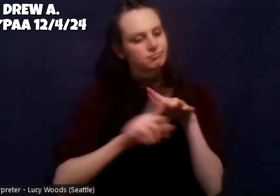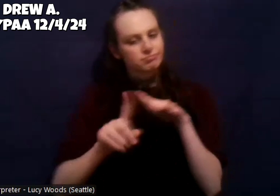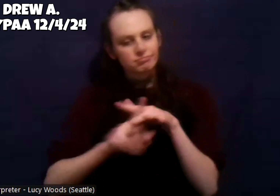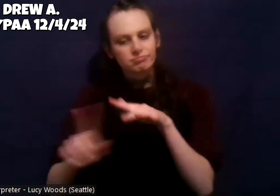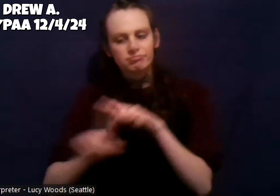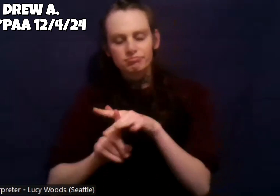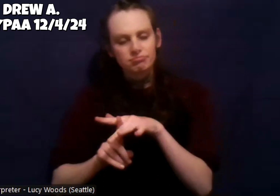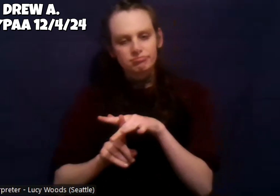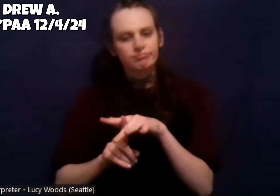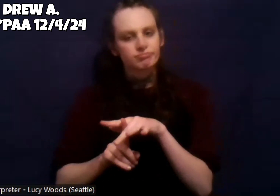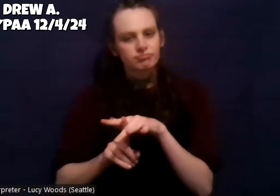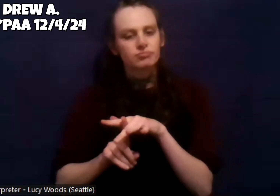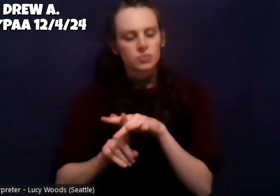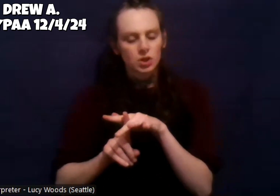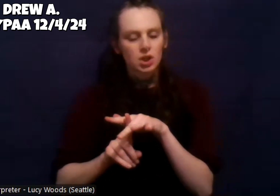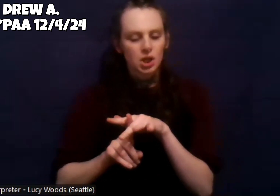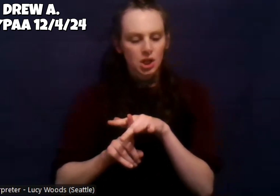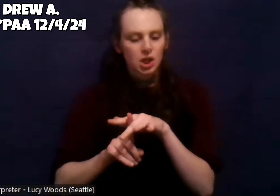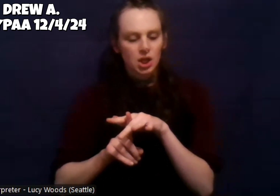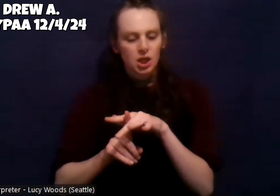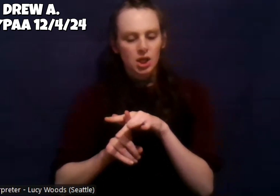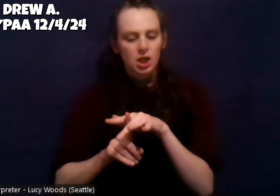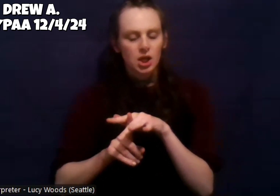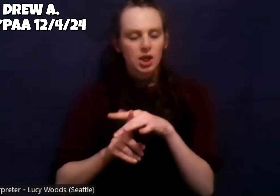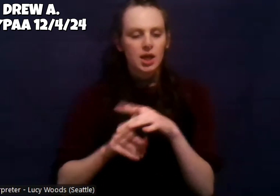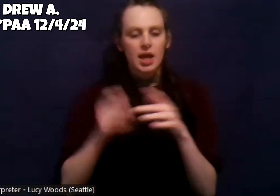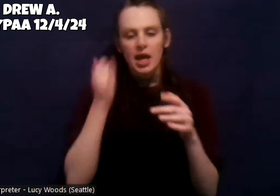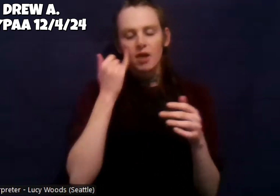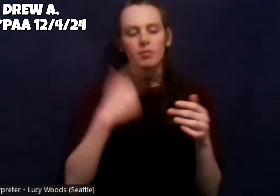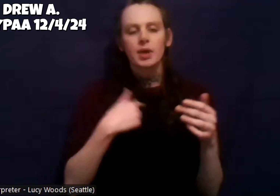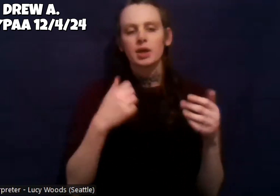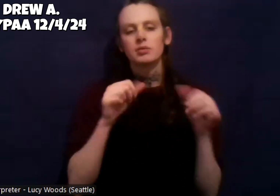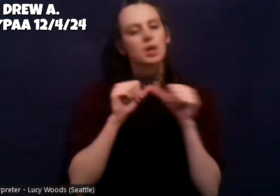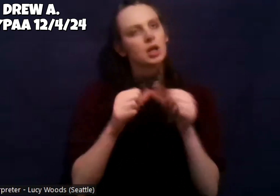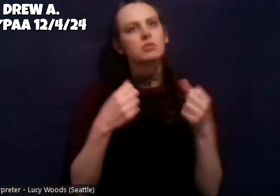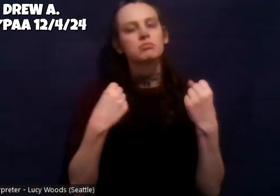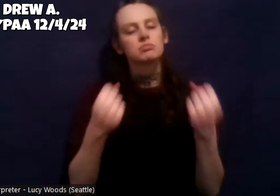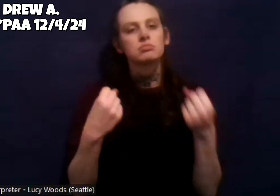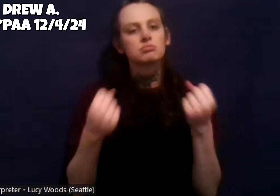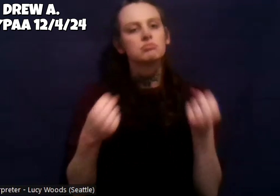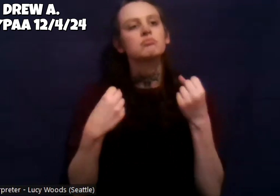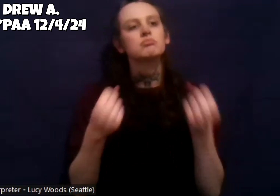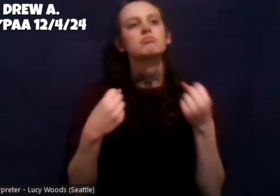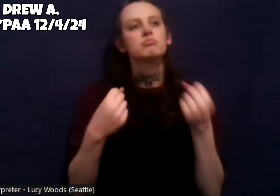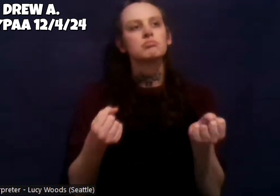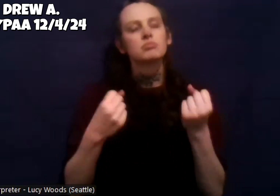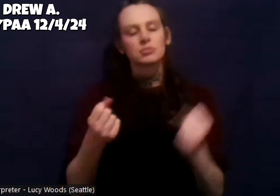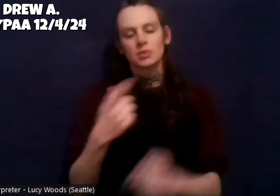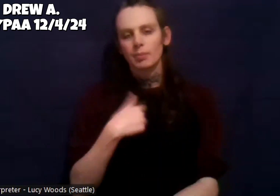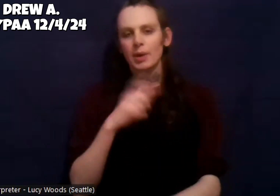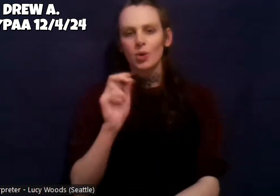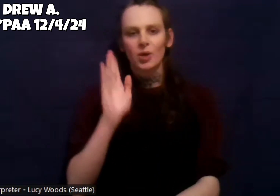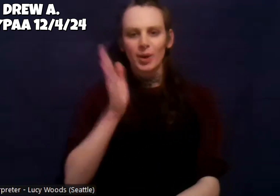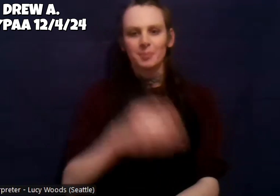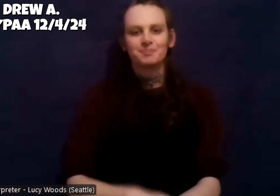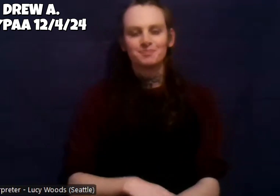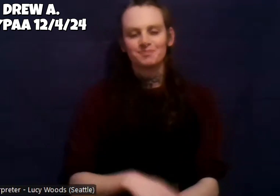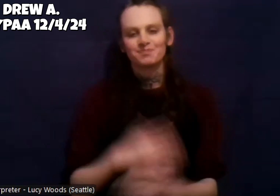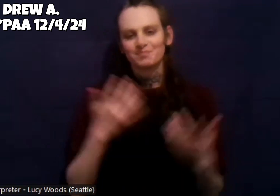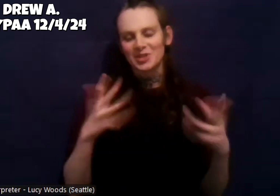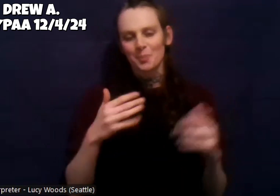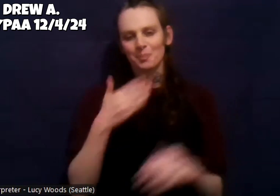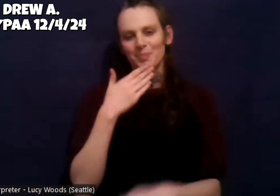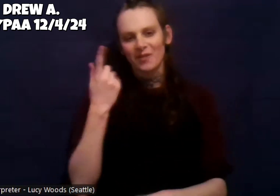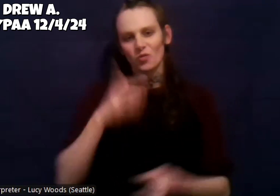or shit in the road, that as long as I keep my hands on the wheel, I will be okay. All right, that's what I got. Thanks for letting me share.